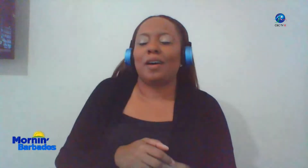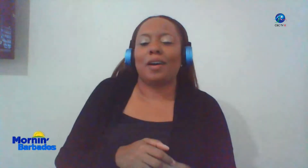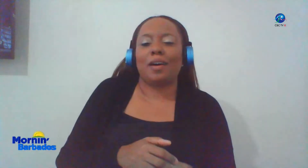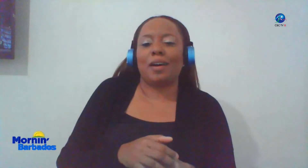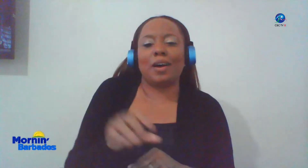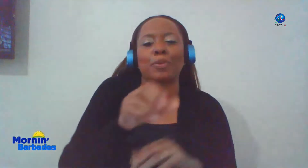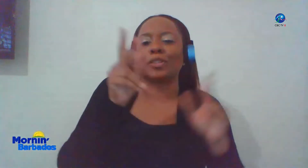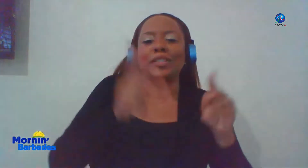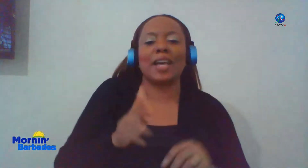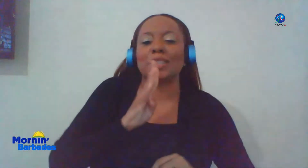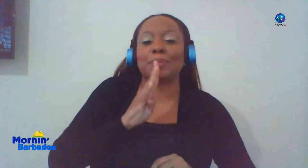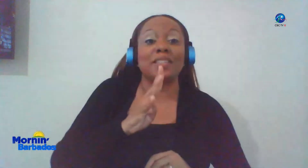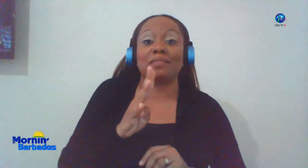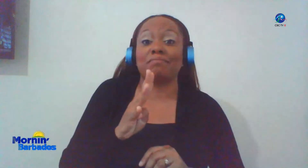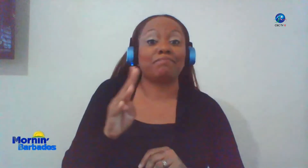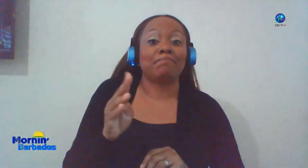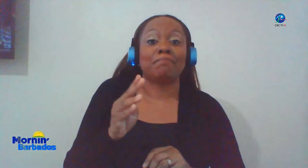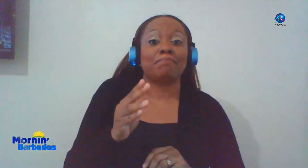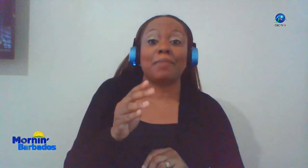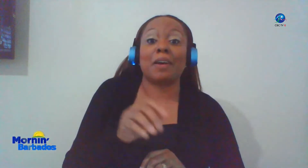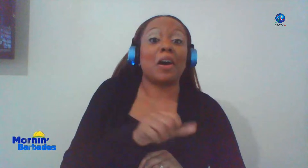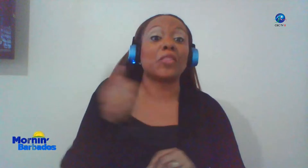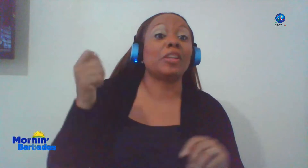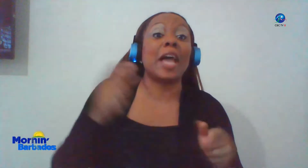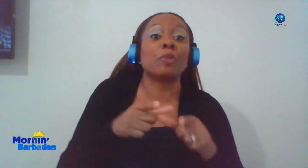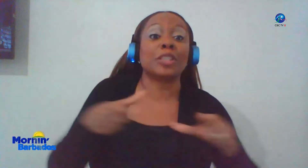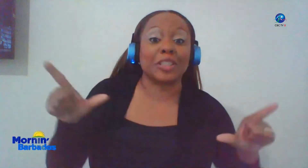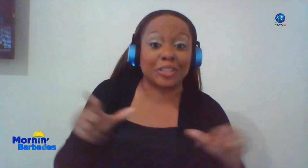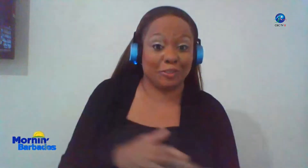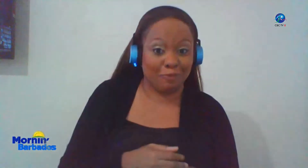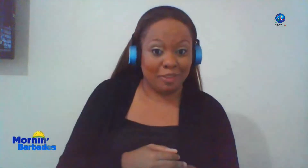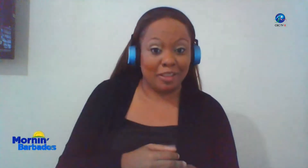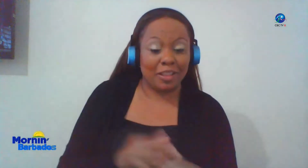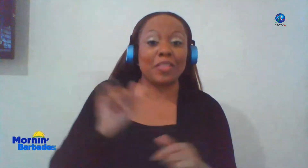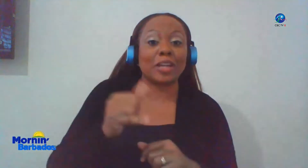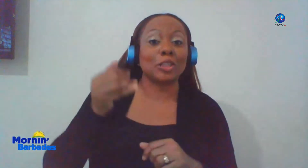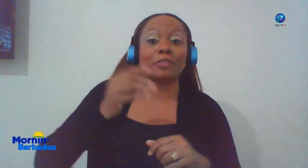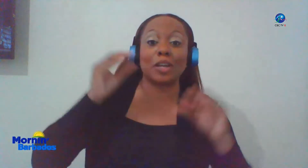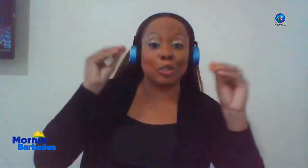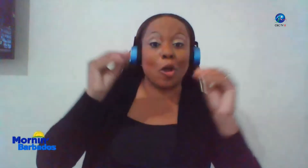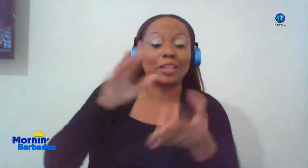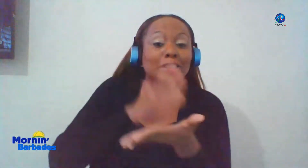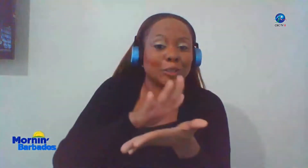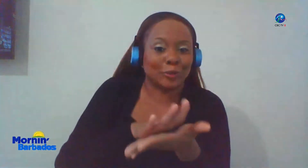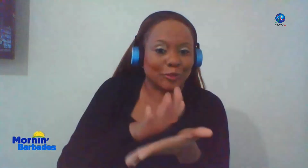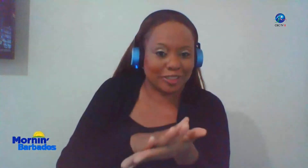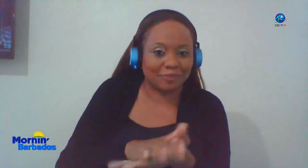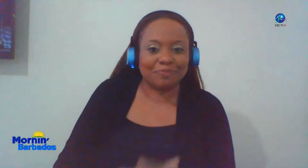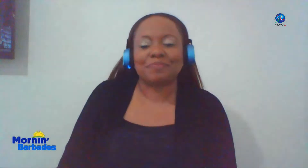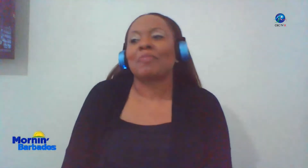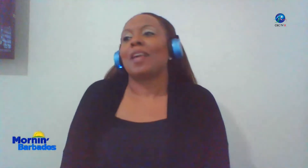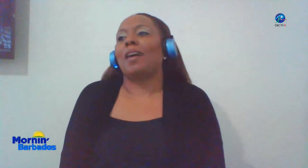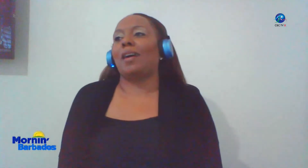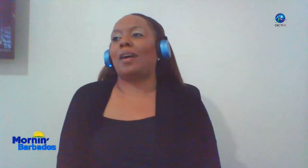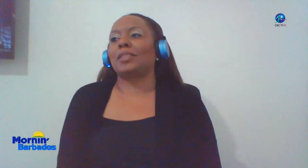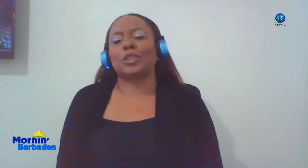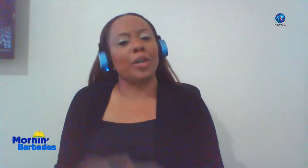before a person that speaks other languages. You're right. That are taught in